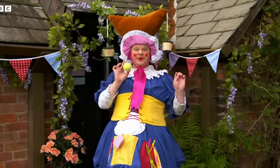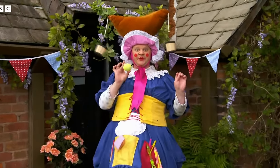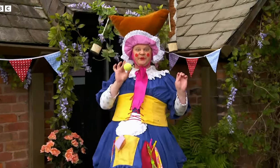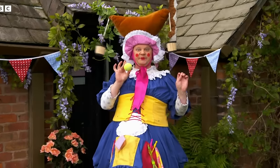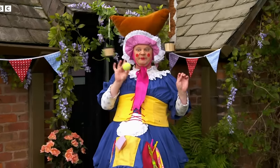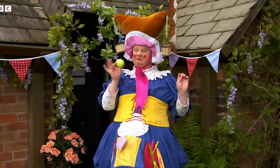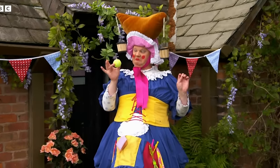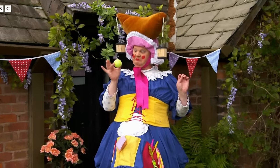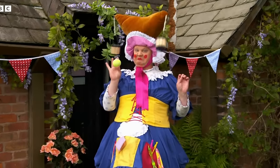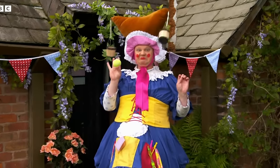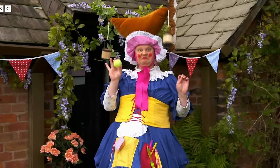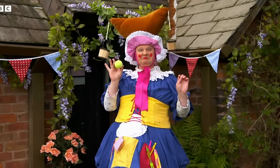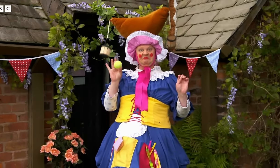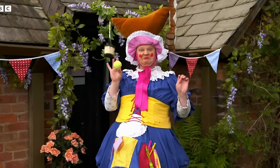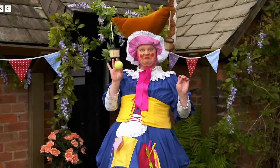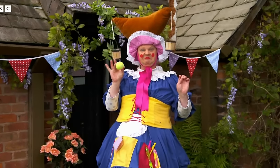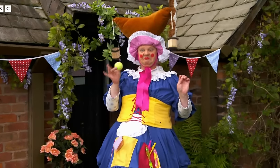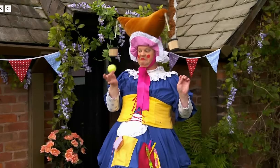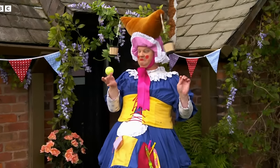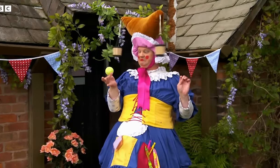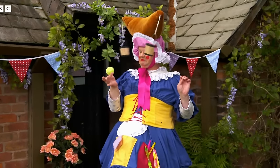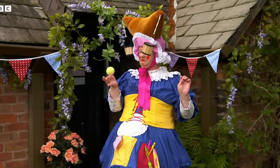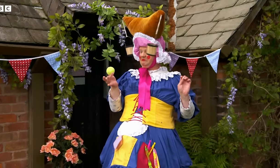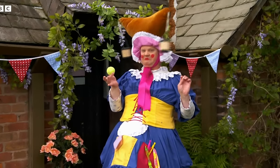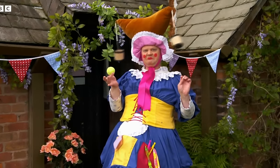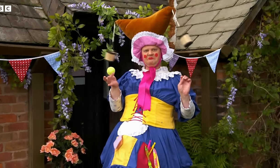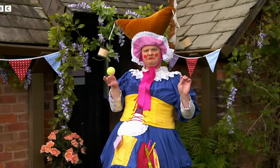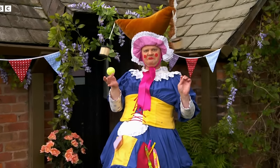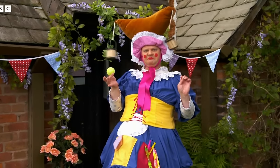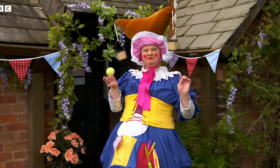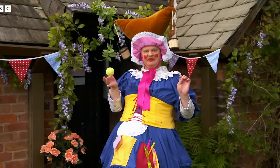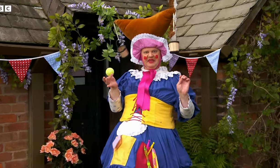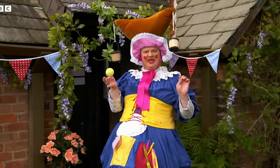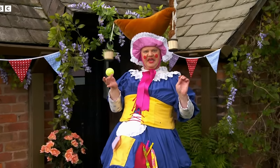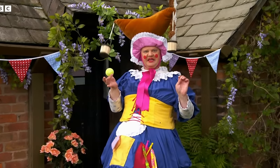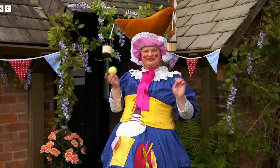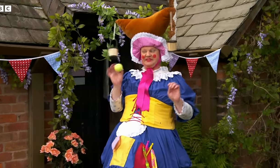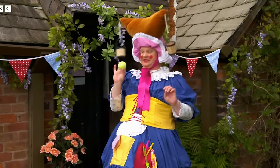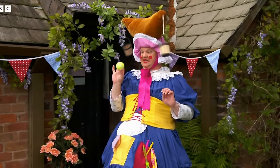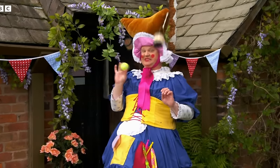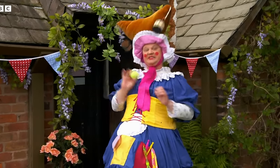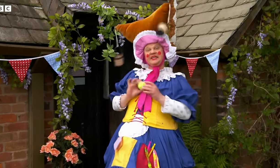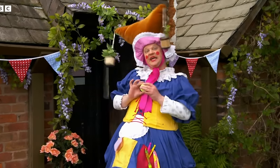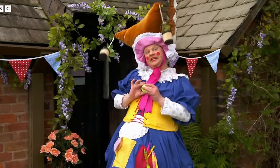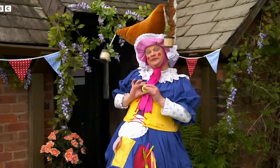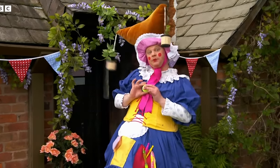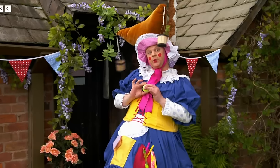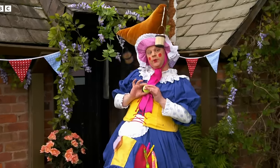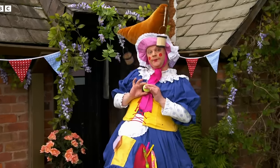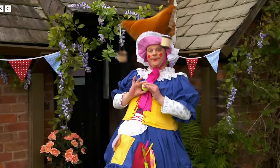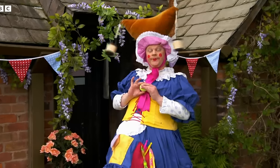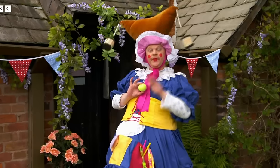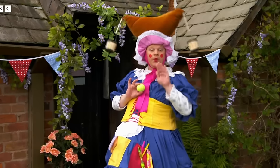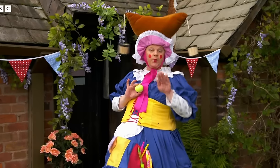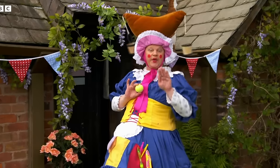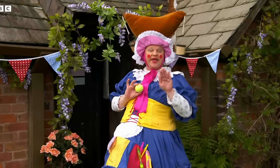Ooh! It's a tennis ball, Aunt Polly. Yes, it is a tennis ball.